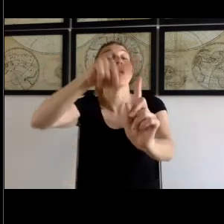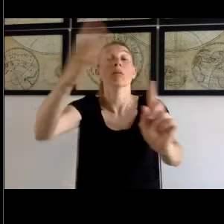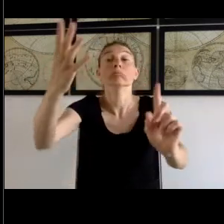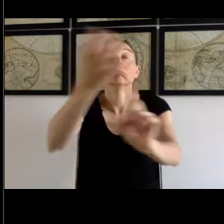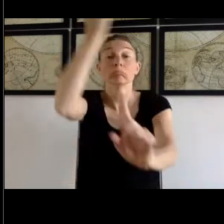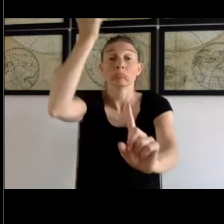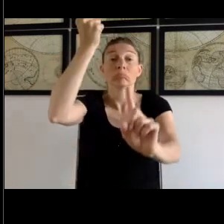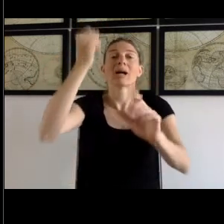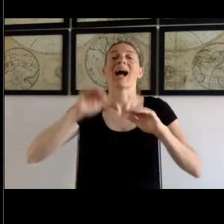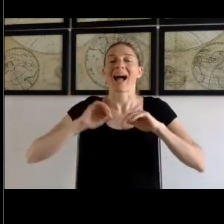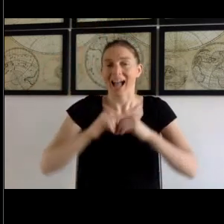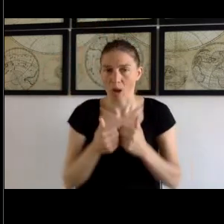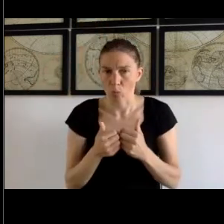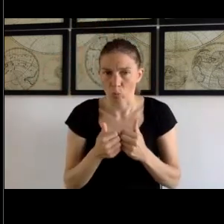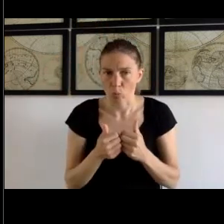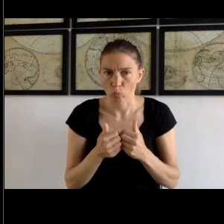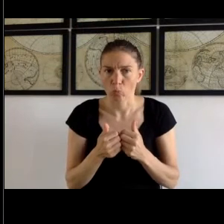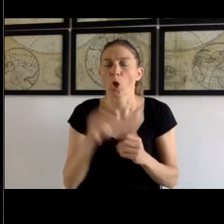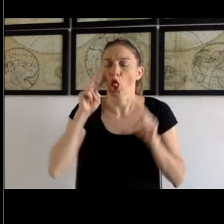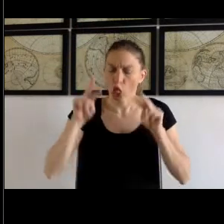step to support. Next.